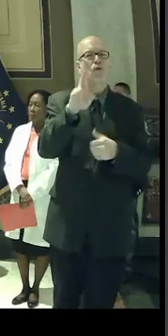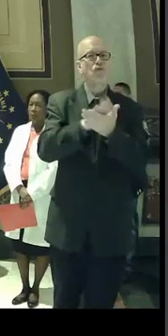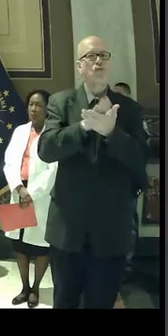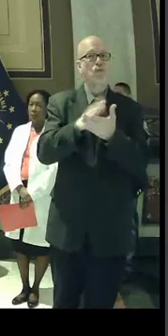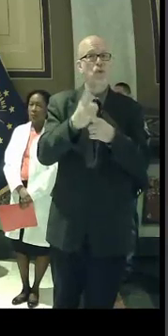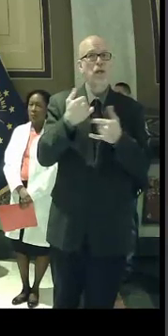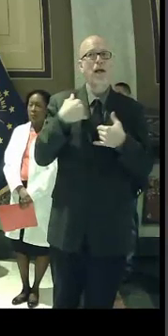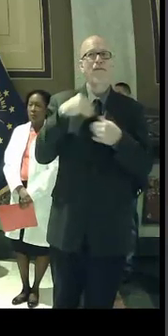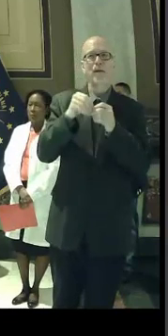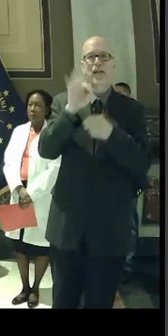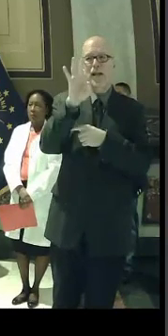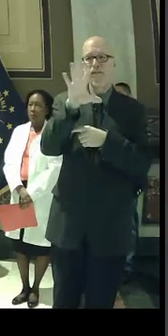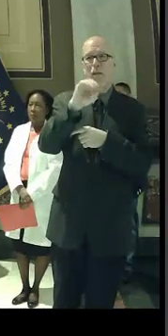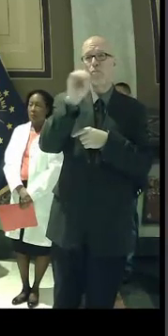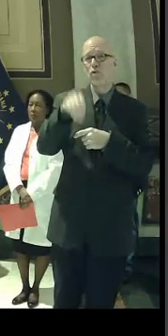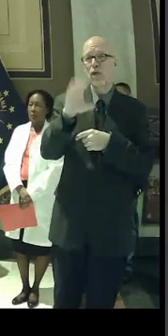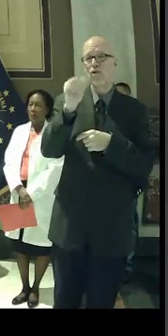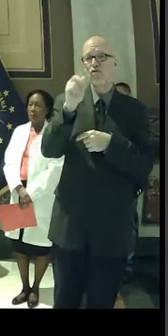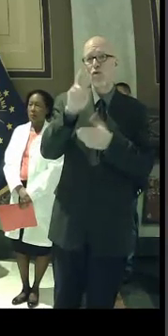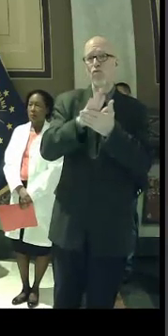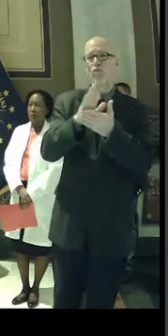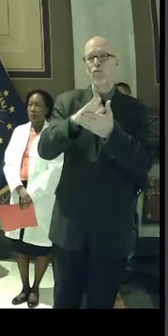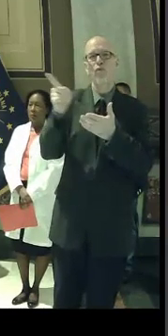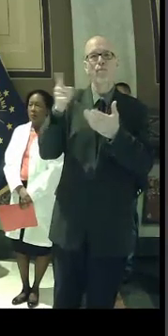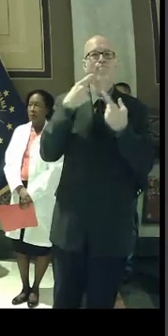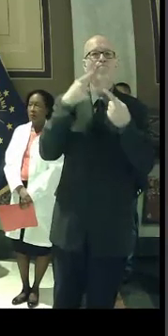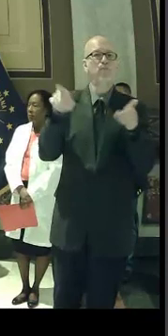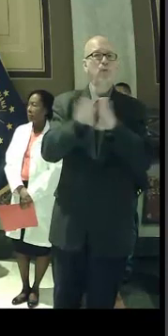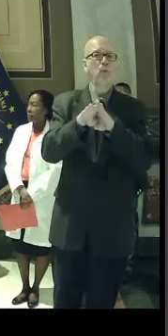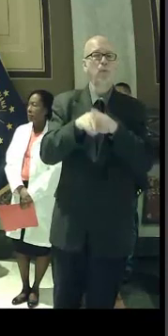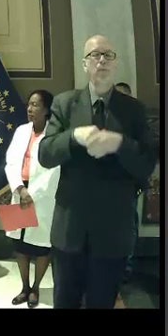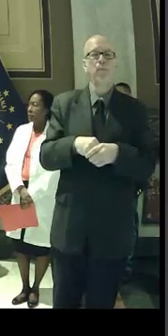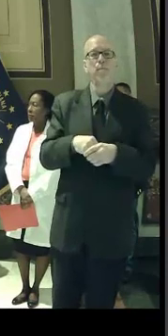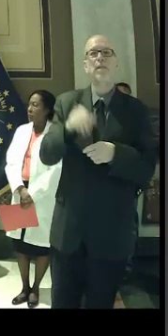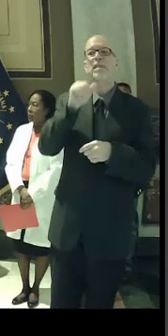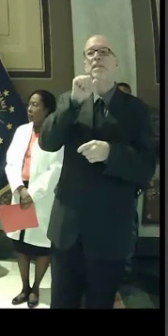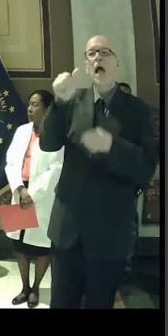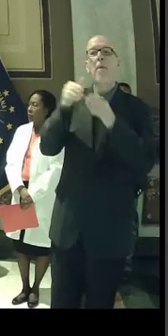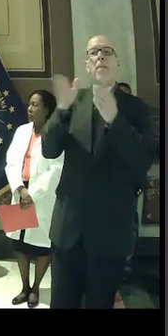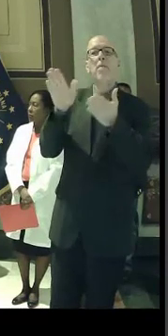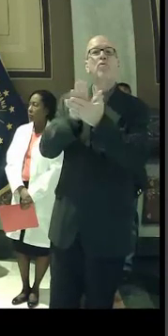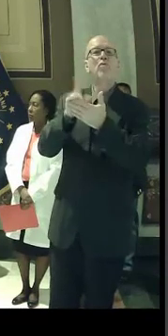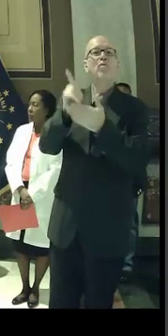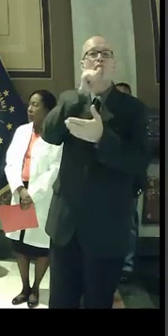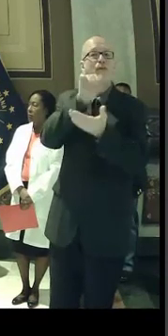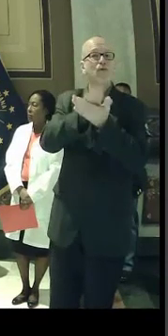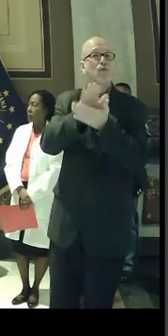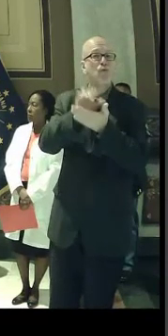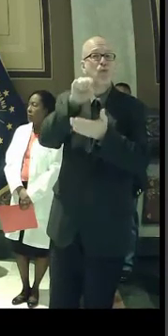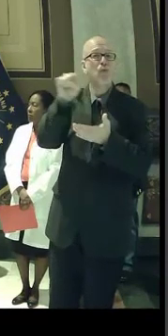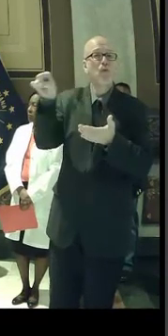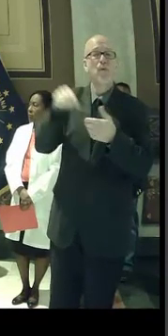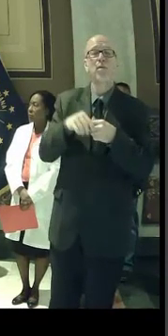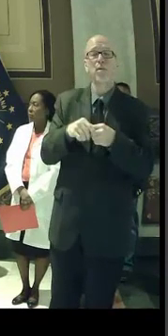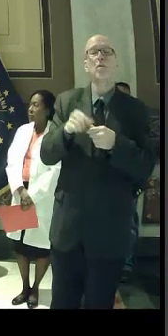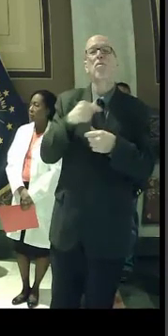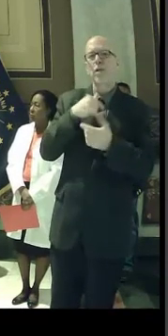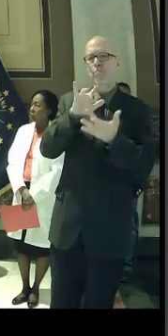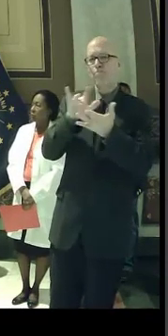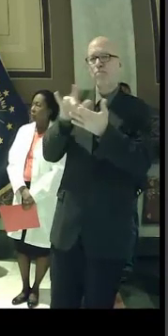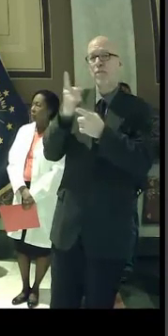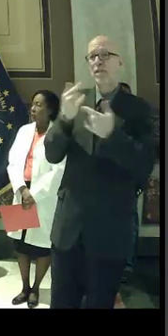we have about 95% of our charters that have announced closures. Our non-pubs, we've also been in contact with our private schools.